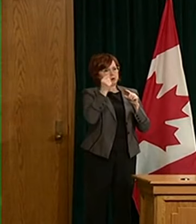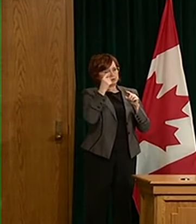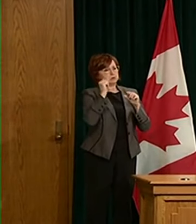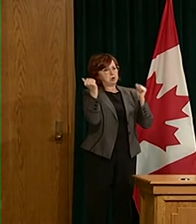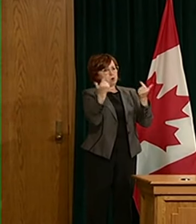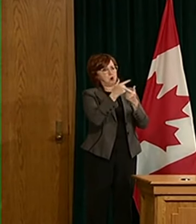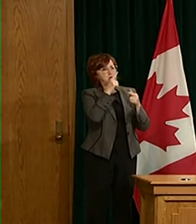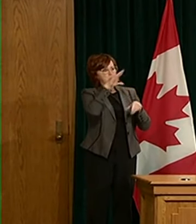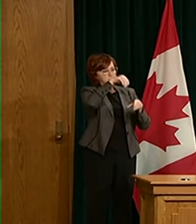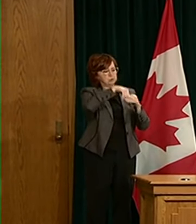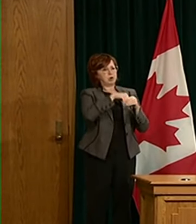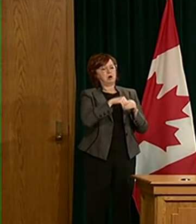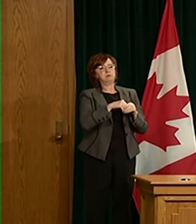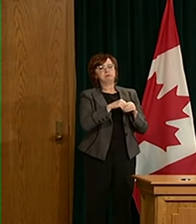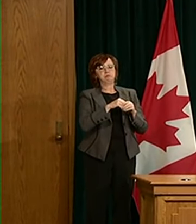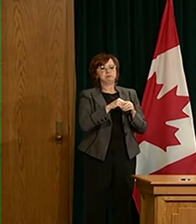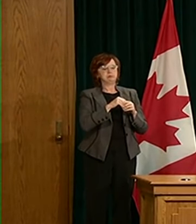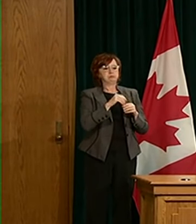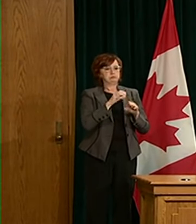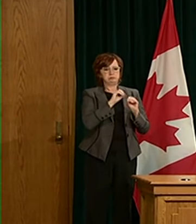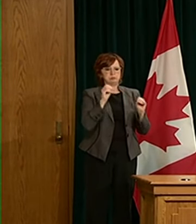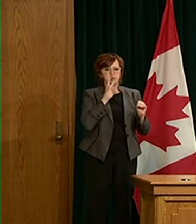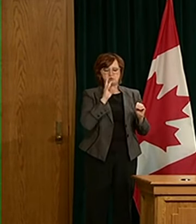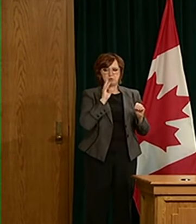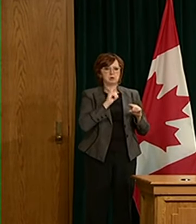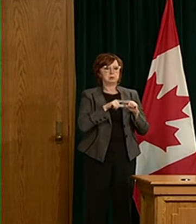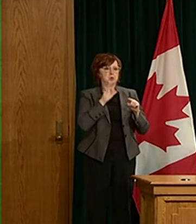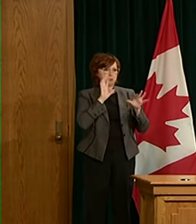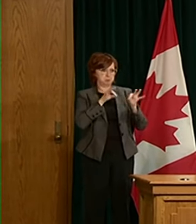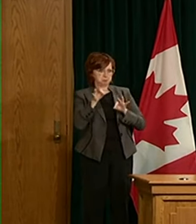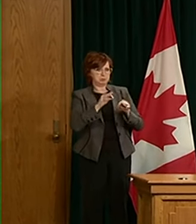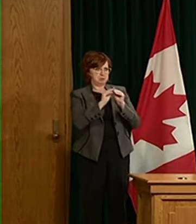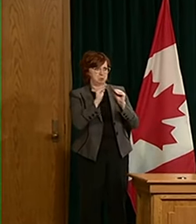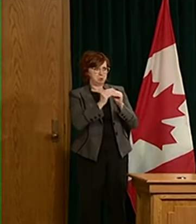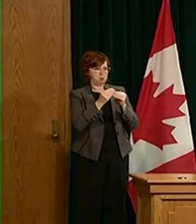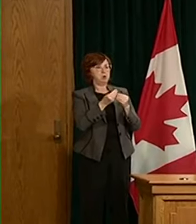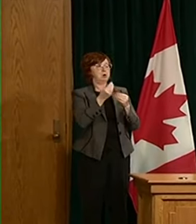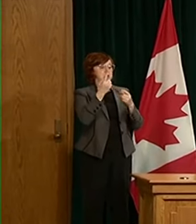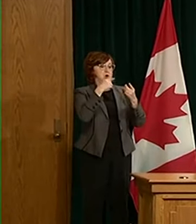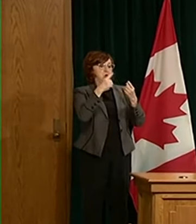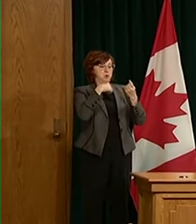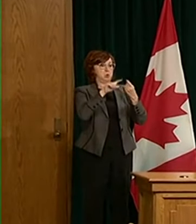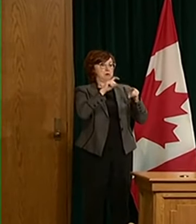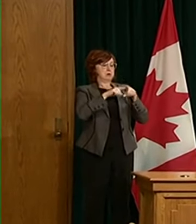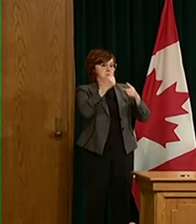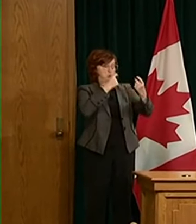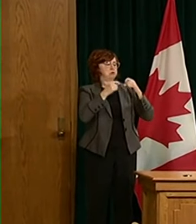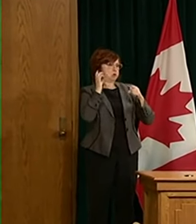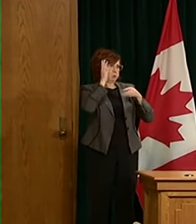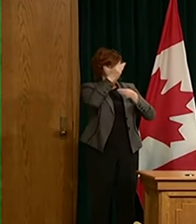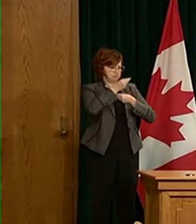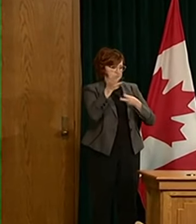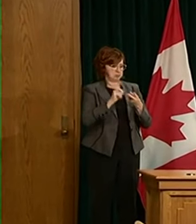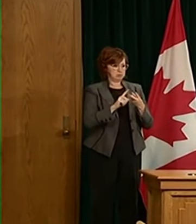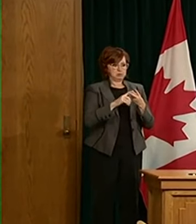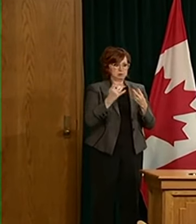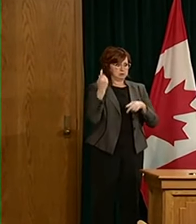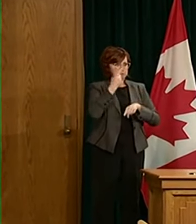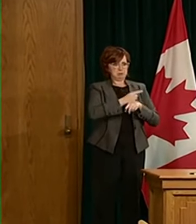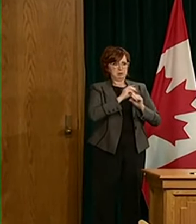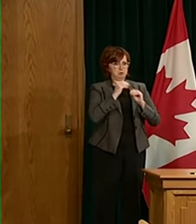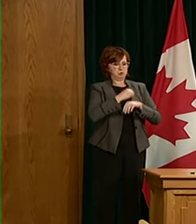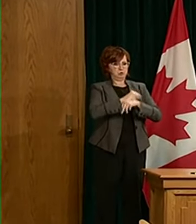presentation, and I'll give you further instructions on that at the appropriate time. If you do not have video enabled on the call this morning, the